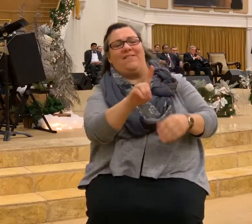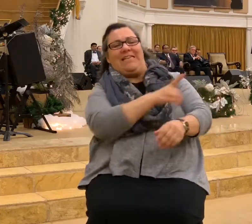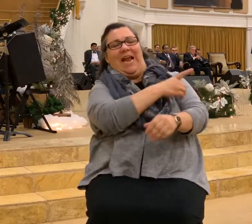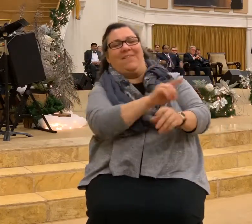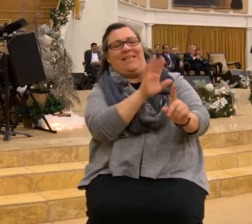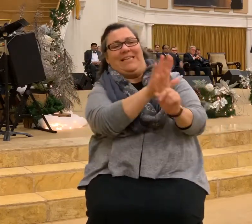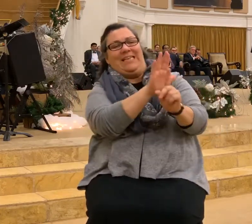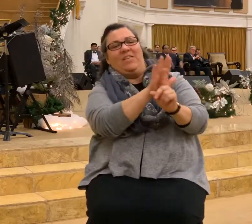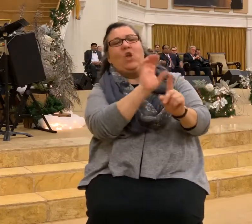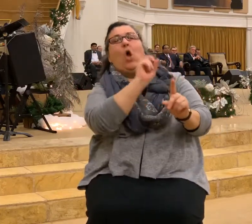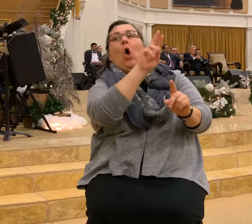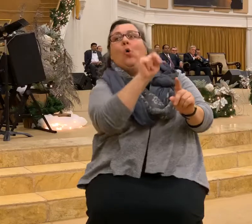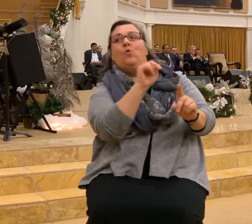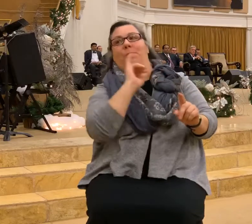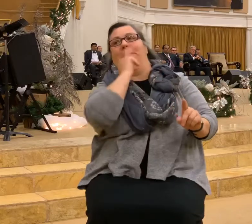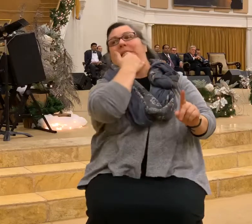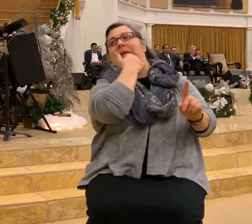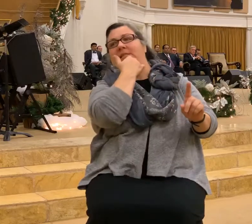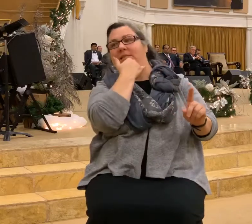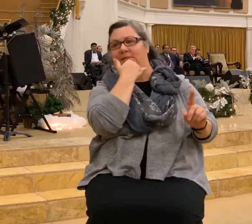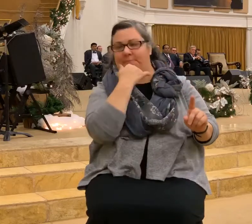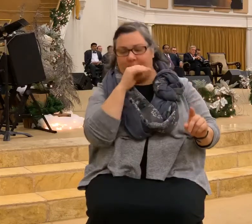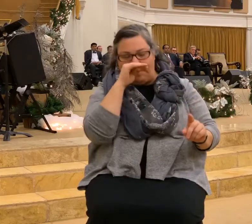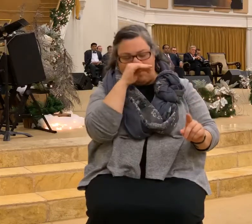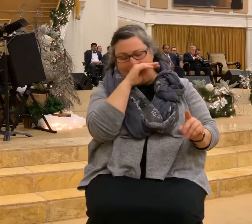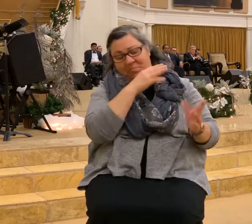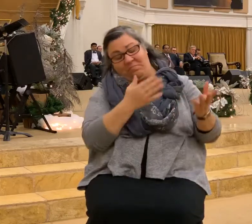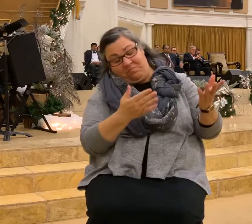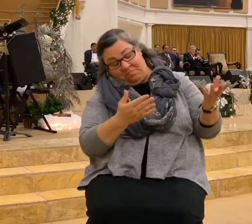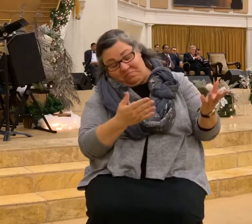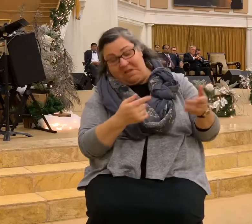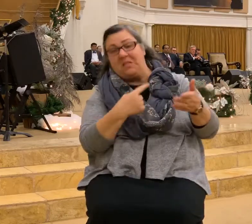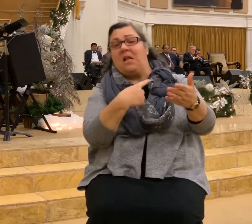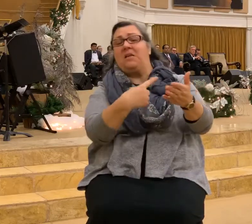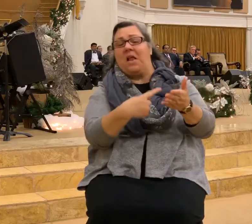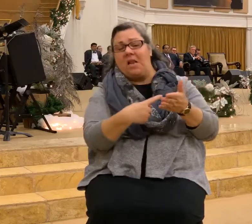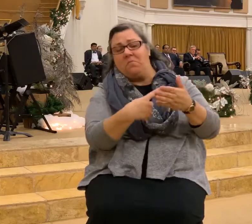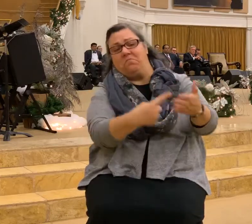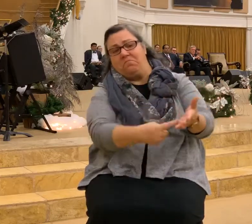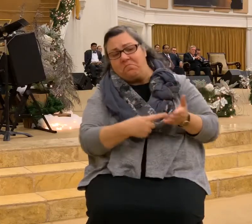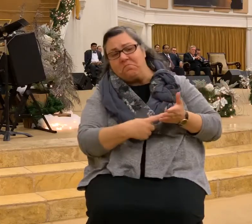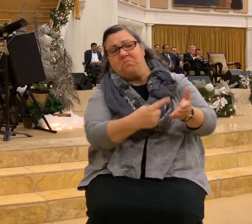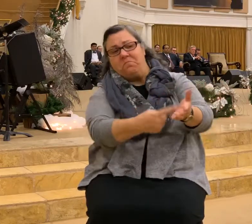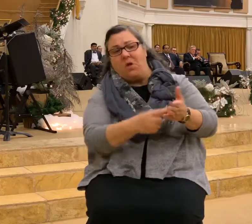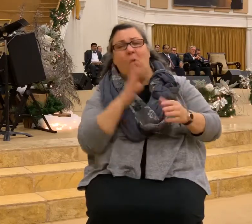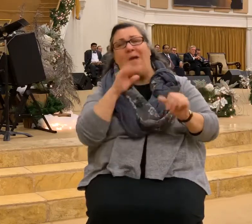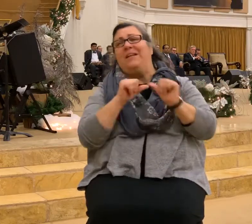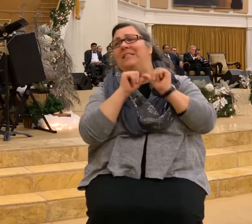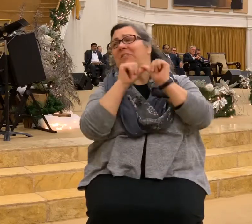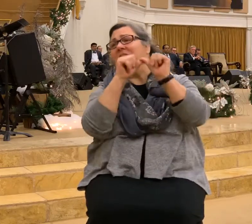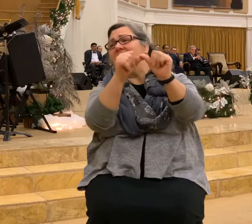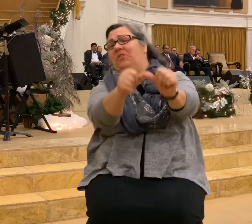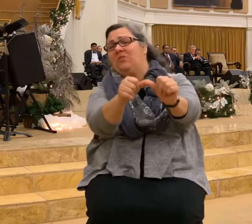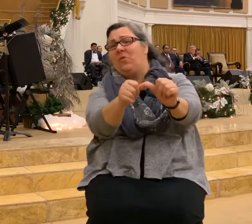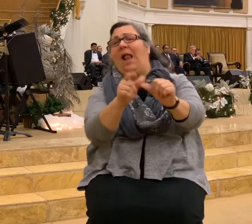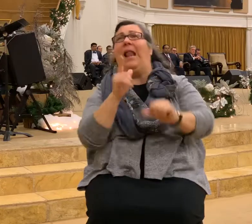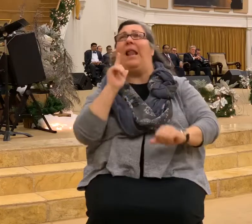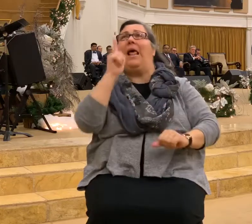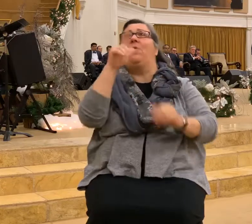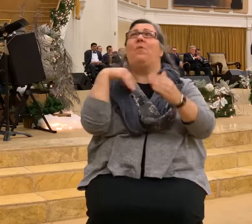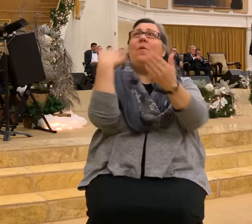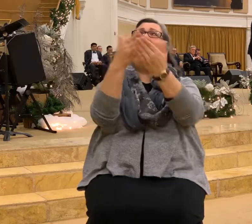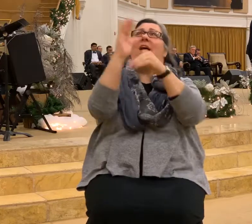own mistakes. And I guess the debate will continue until we get to eternity and find out, because the